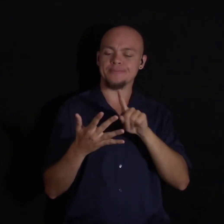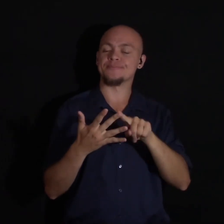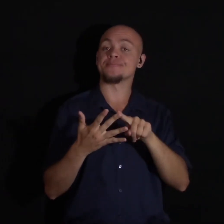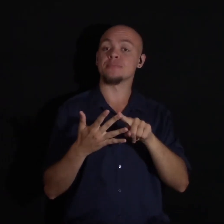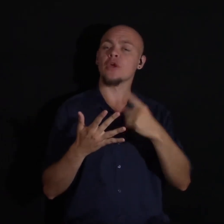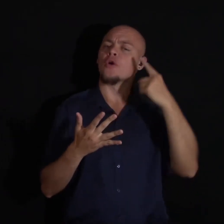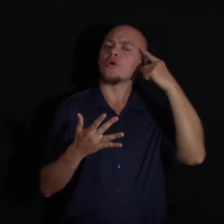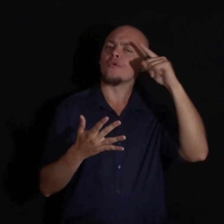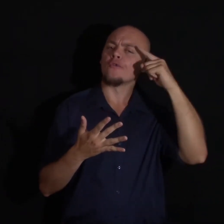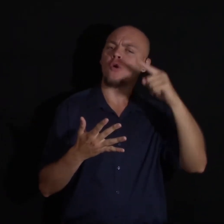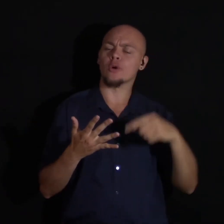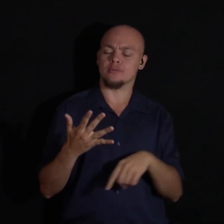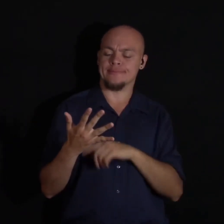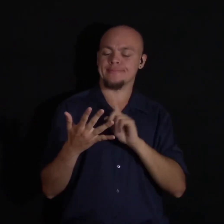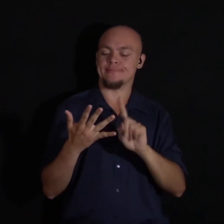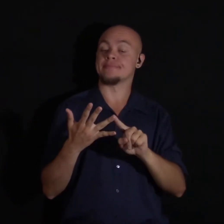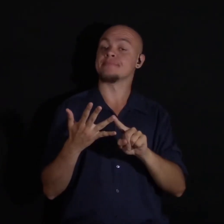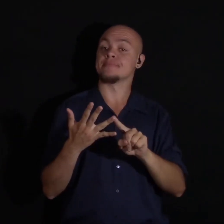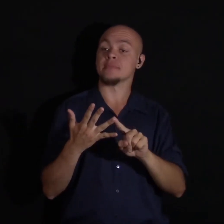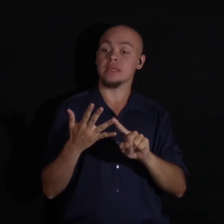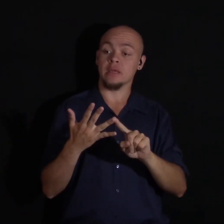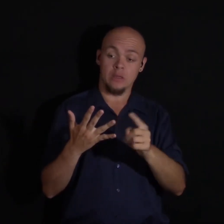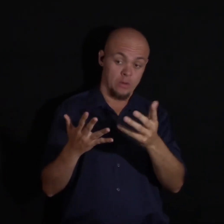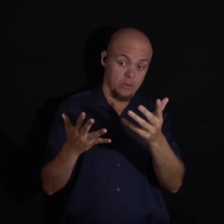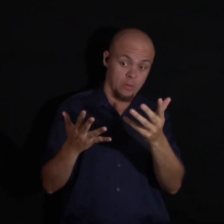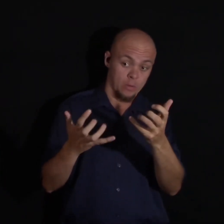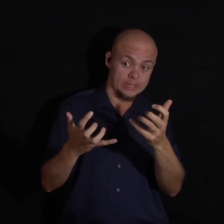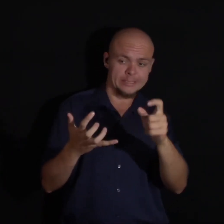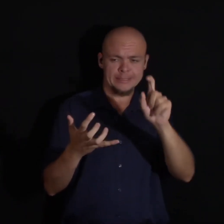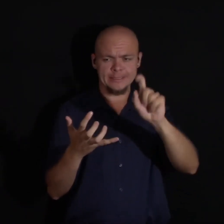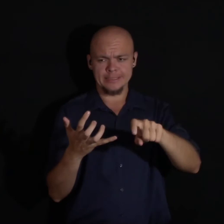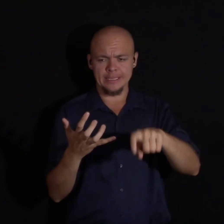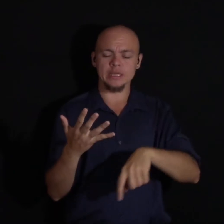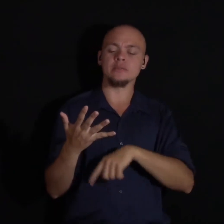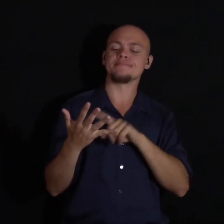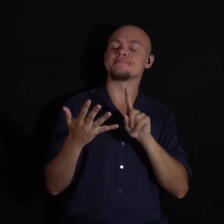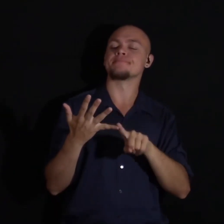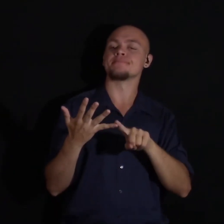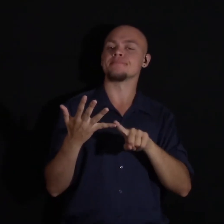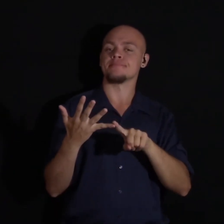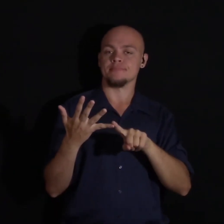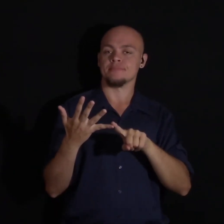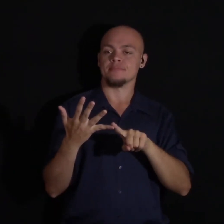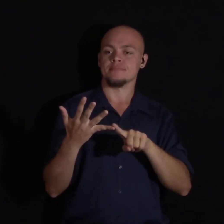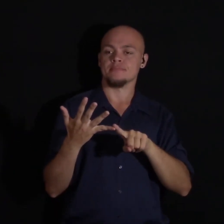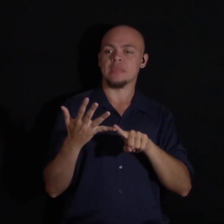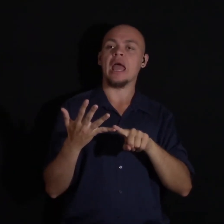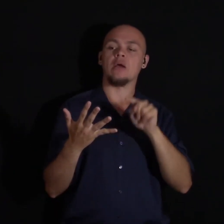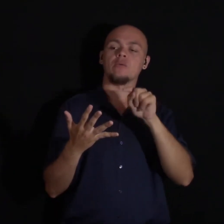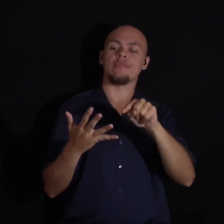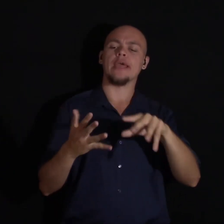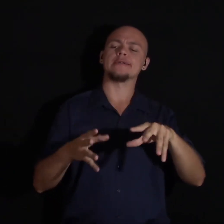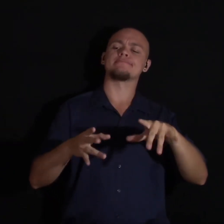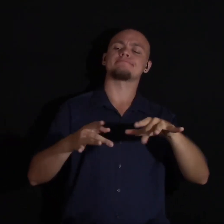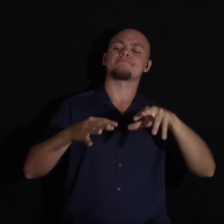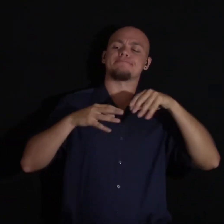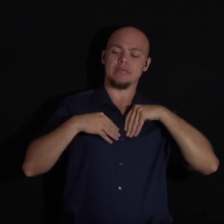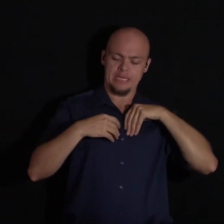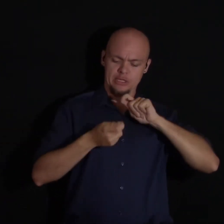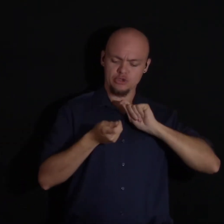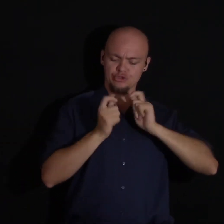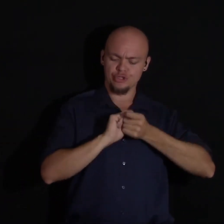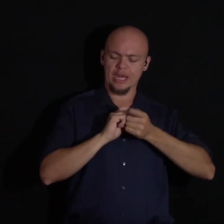did it for, what those people wanted or needed, and what they got out of it, how they changed as a